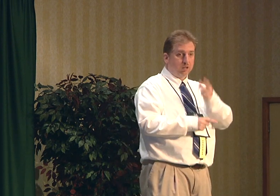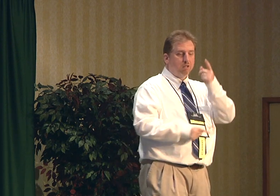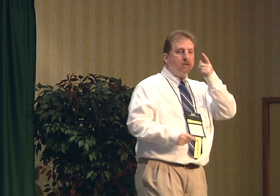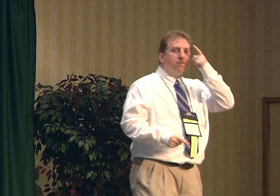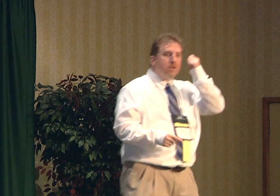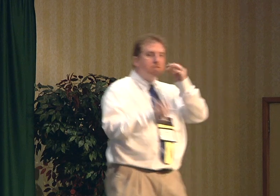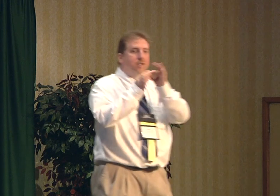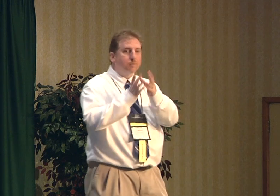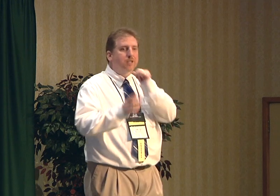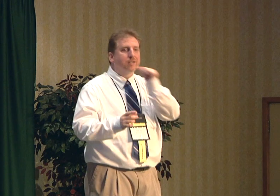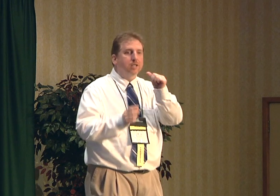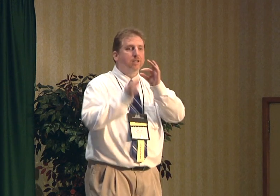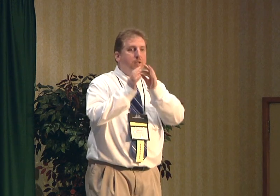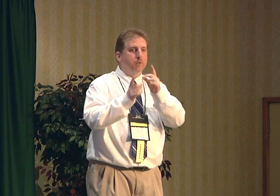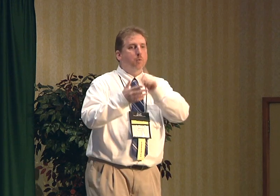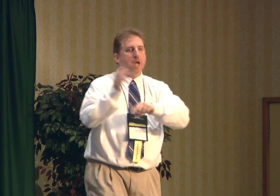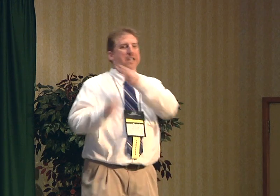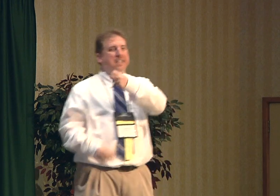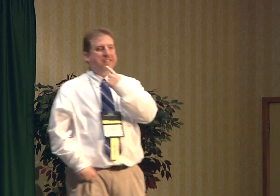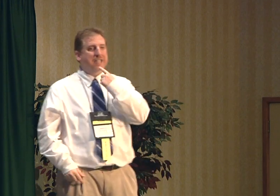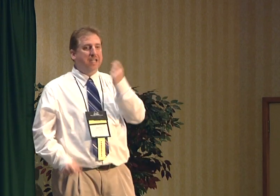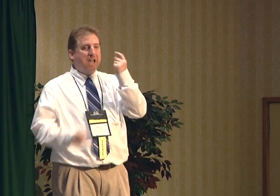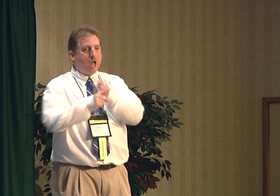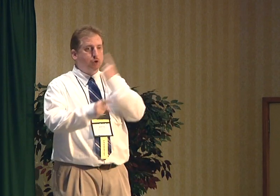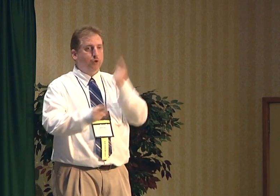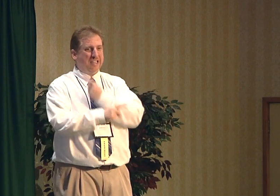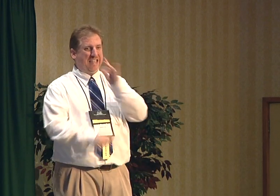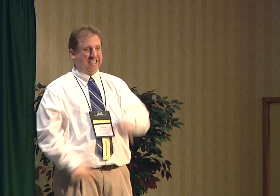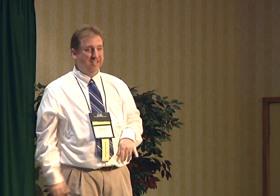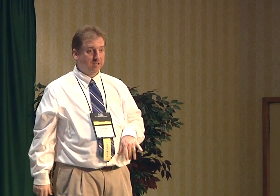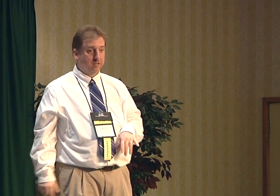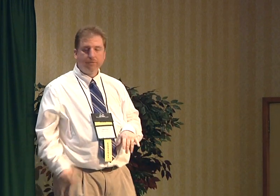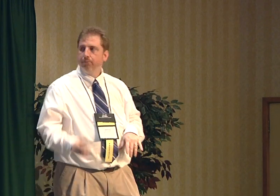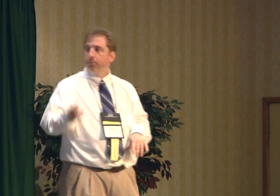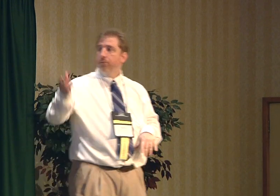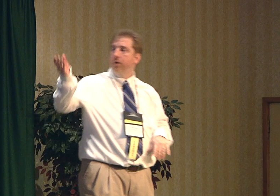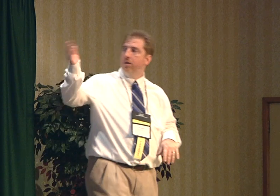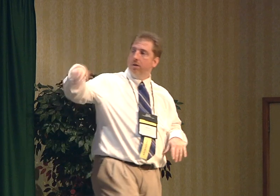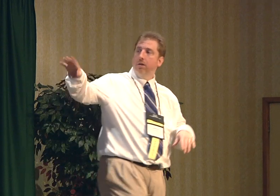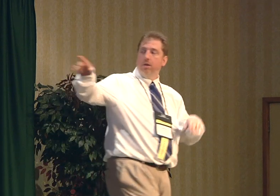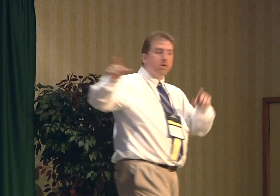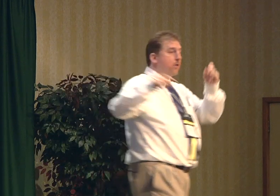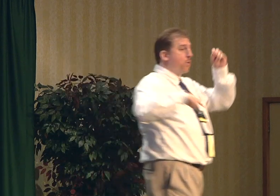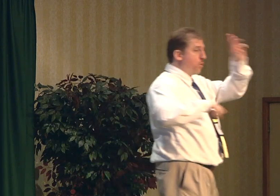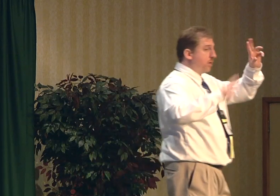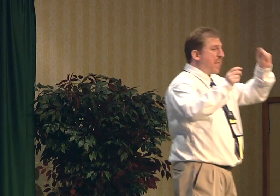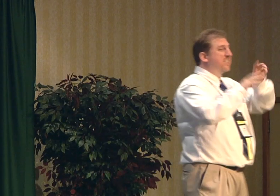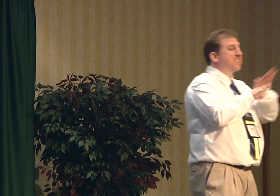not acceptable. That is not right. And that was all because the interpreter was not providing accurate information to